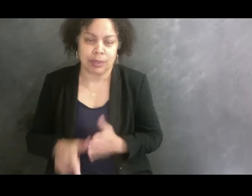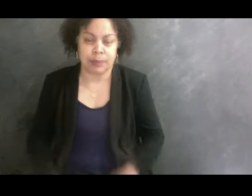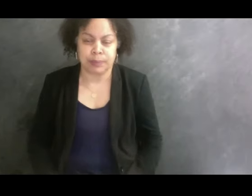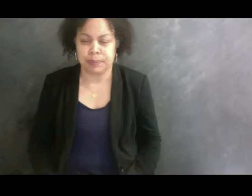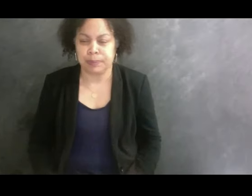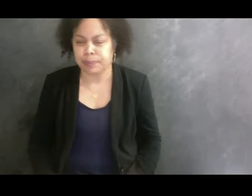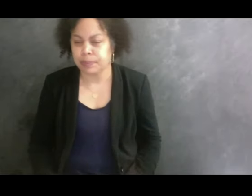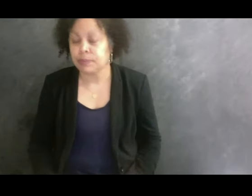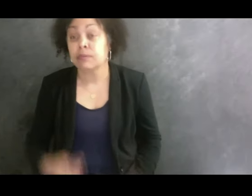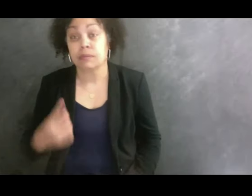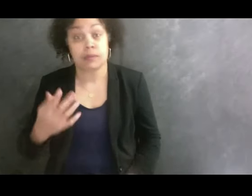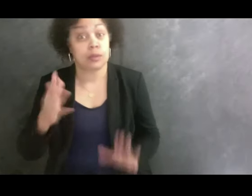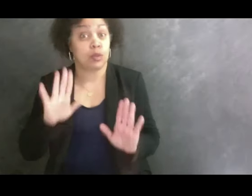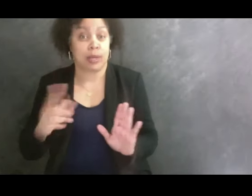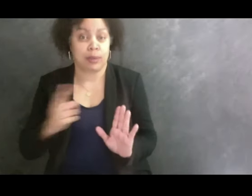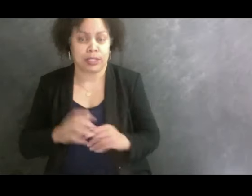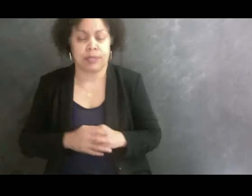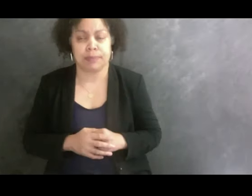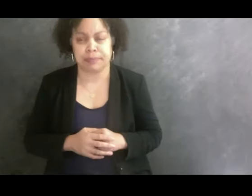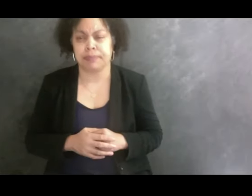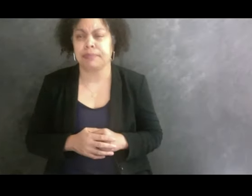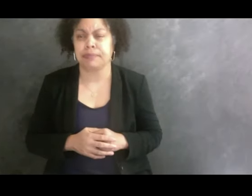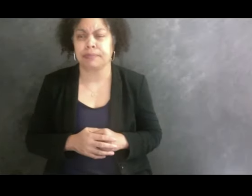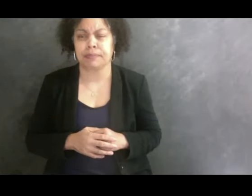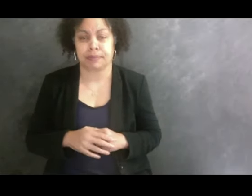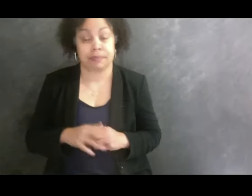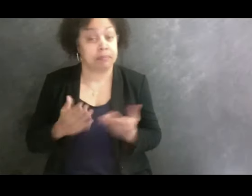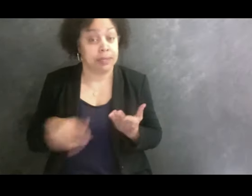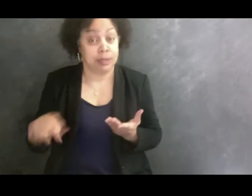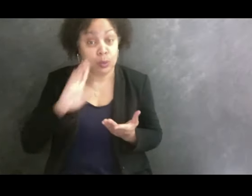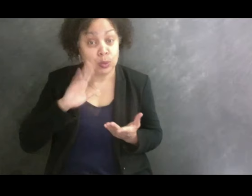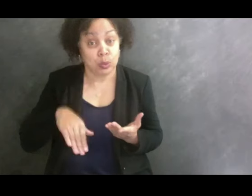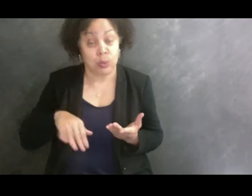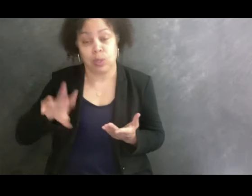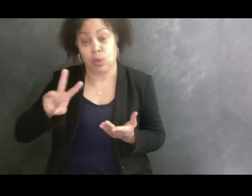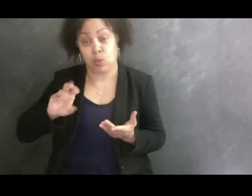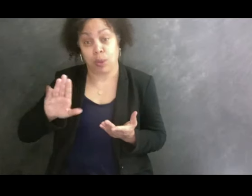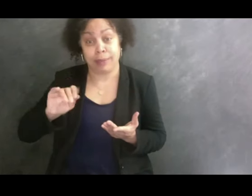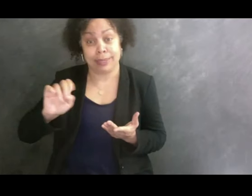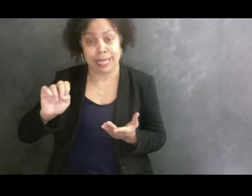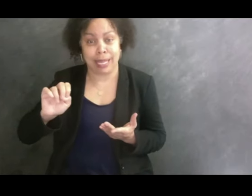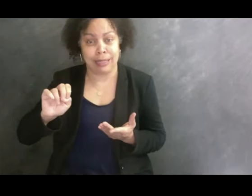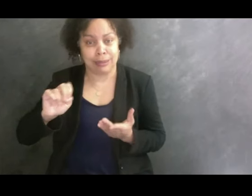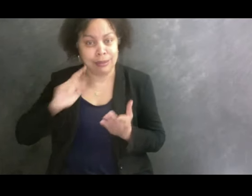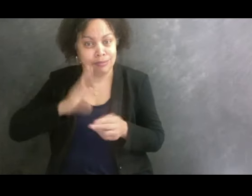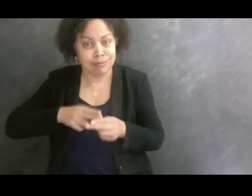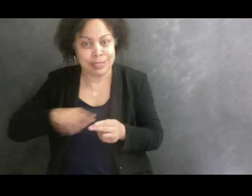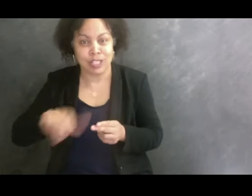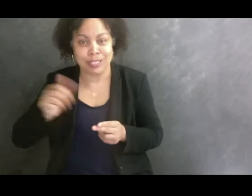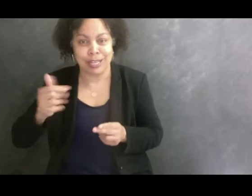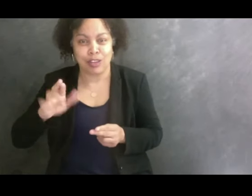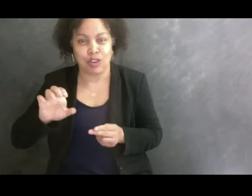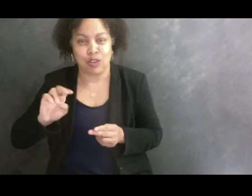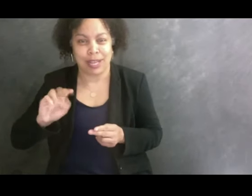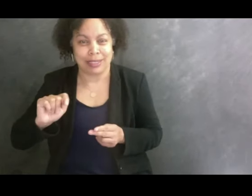Here's a great question. So you might have noticed on our website that we are actually also administering another grant, which is the Hewlett